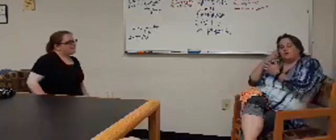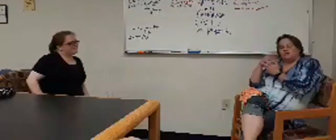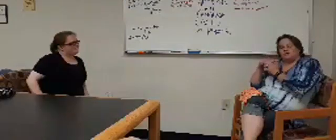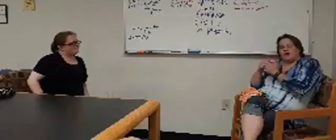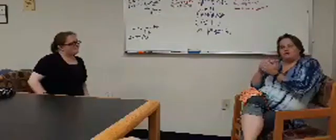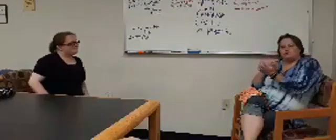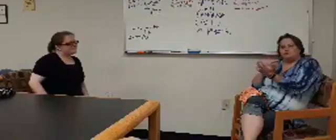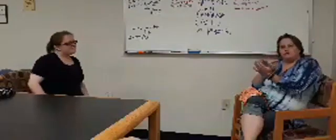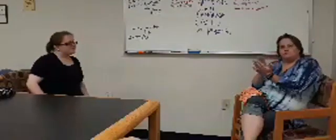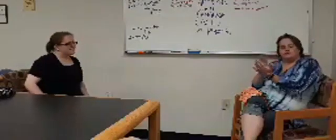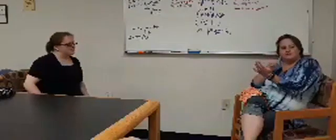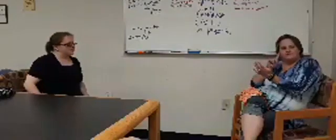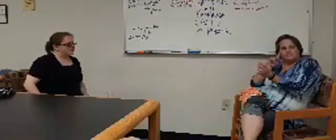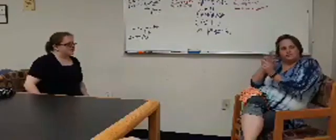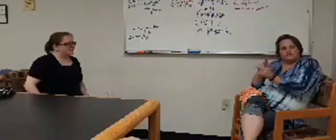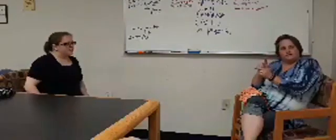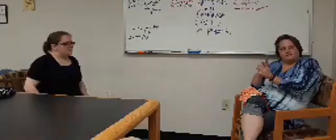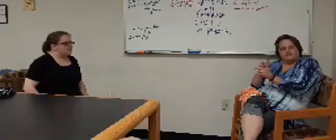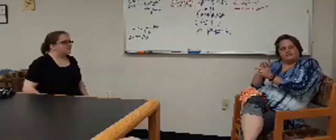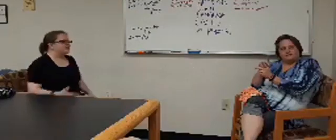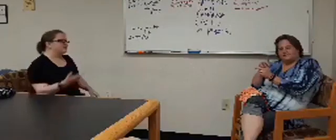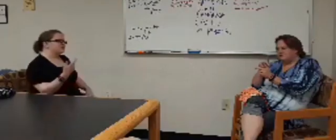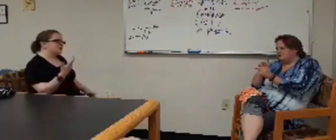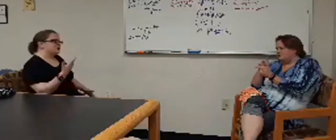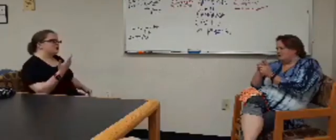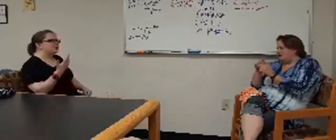how to approach it? That's a pretty. Like so. Like if you're